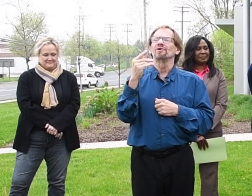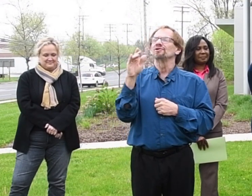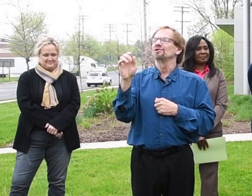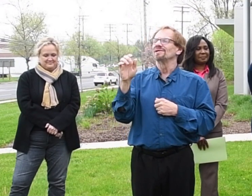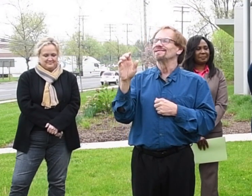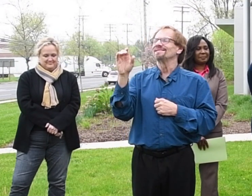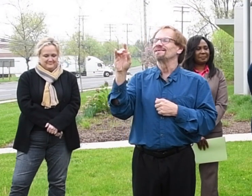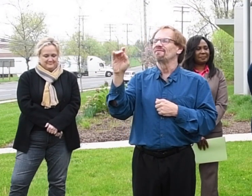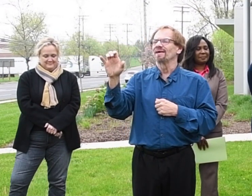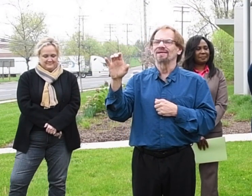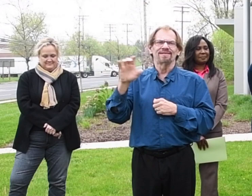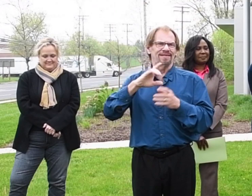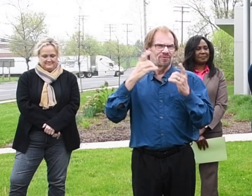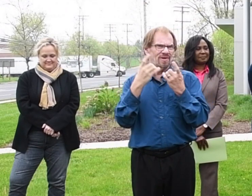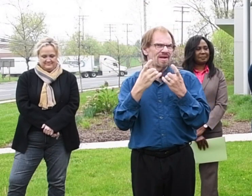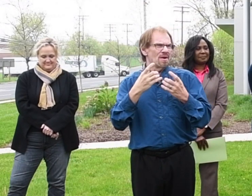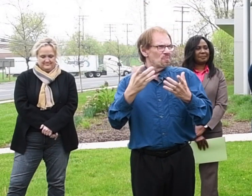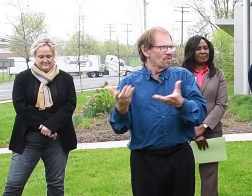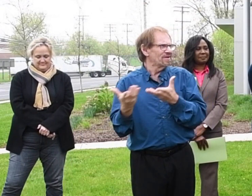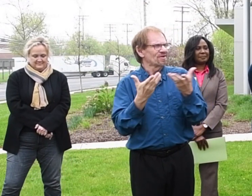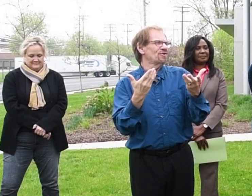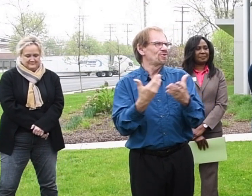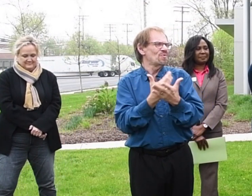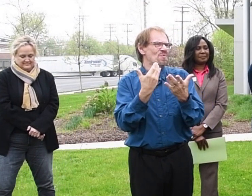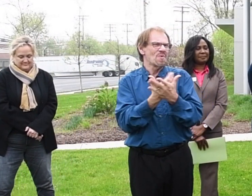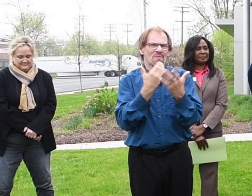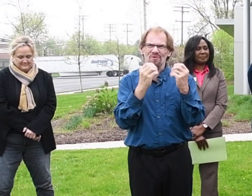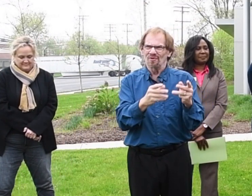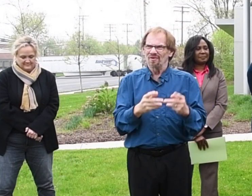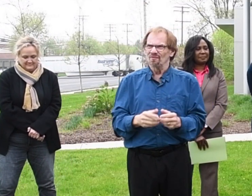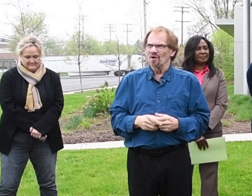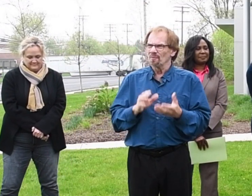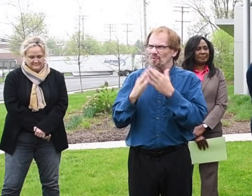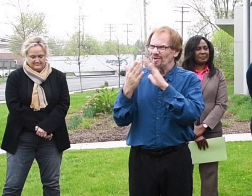brings new opportunities for community connections,